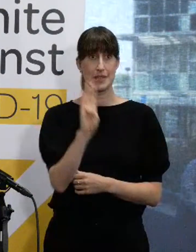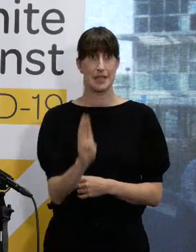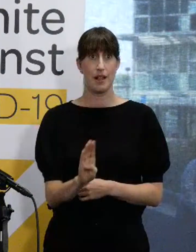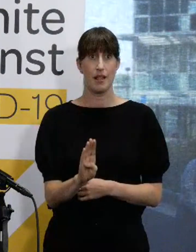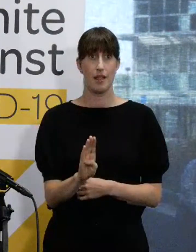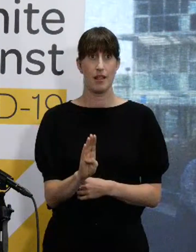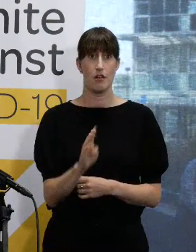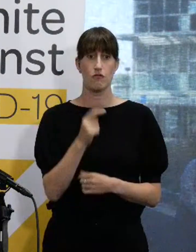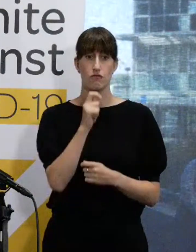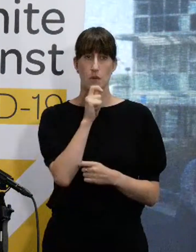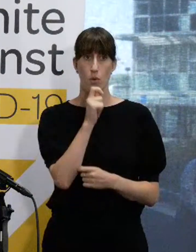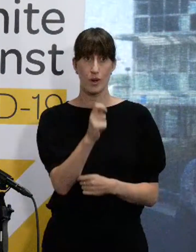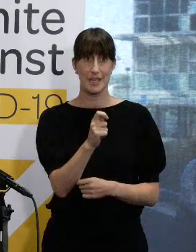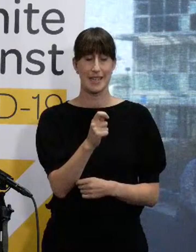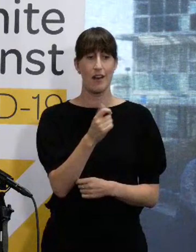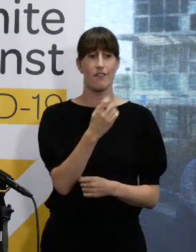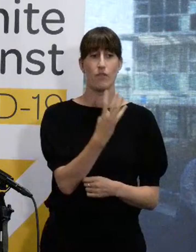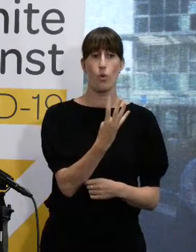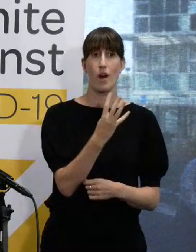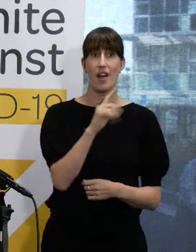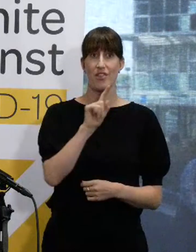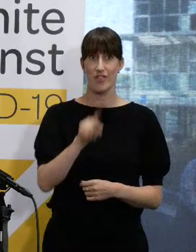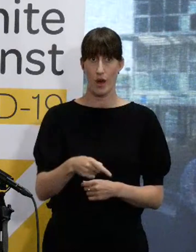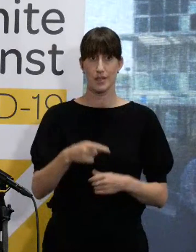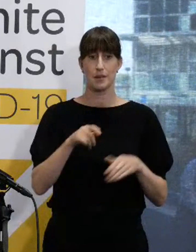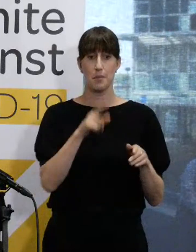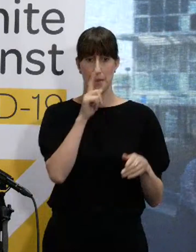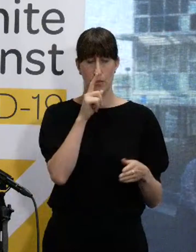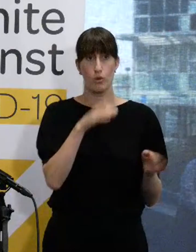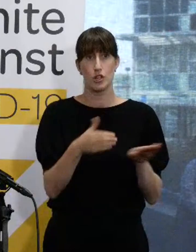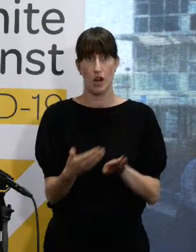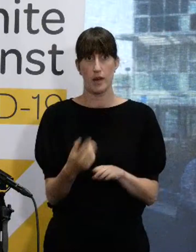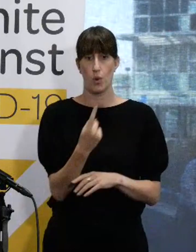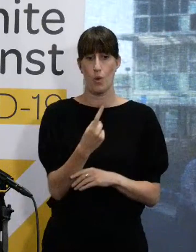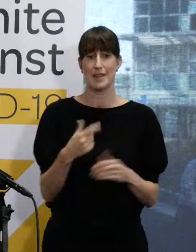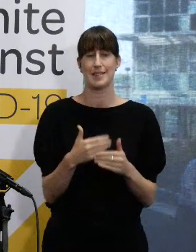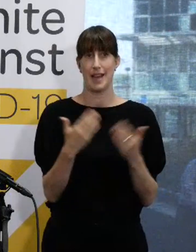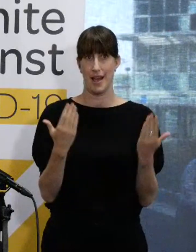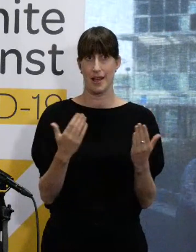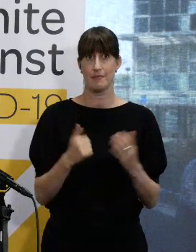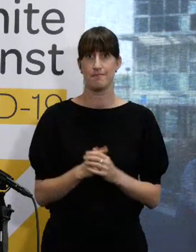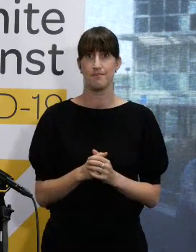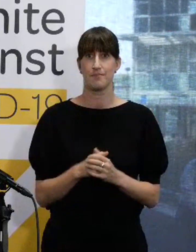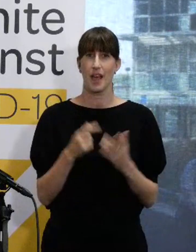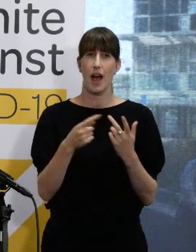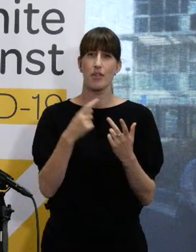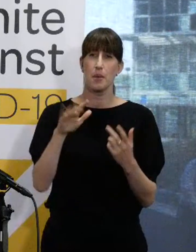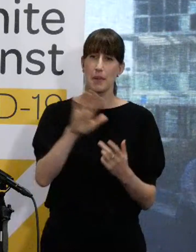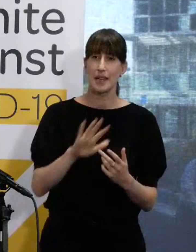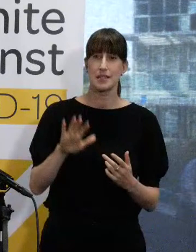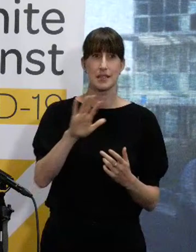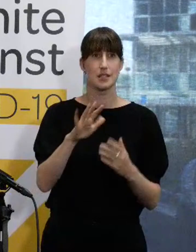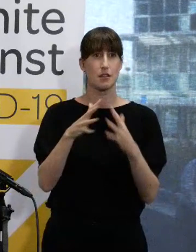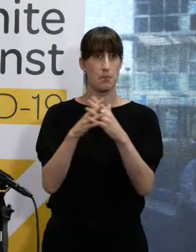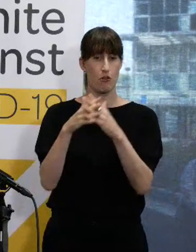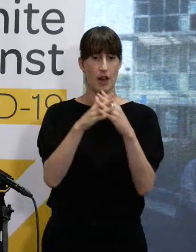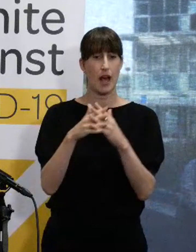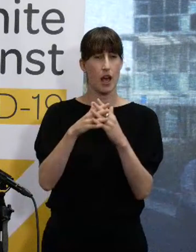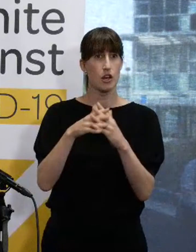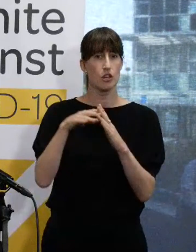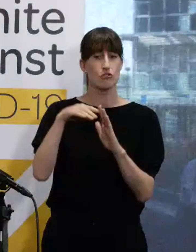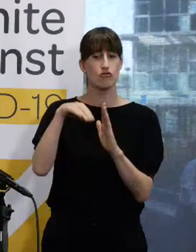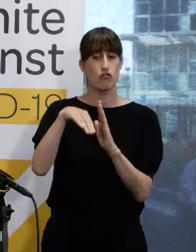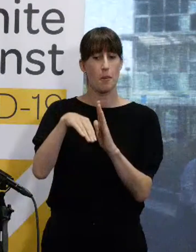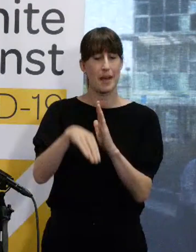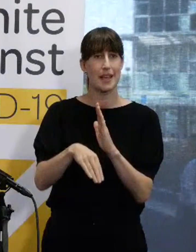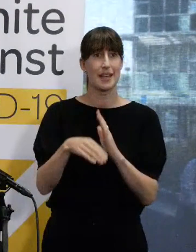it reported 4,000 deaths in one day. And elsewhere in the US, whilst it is dropping, there's still